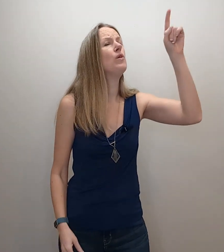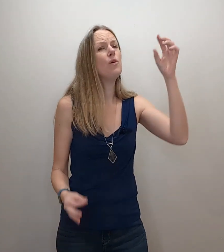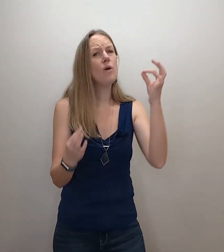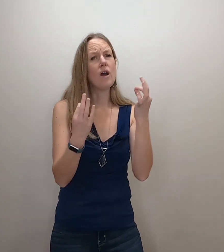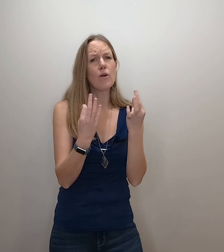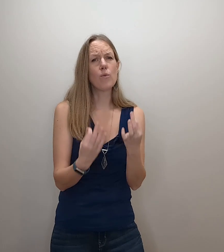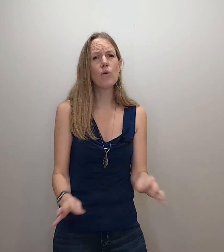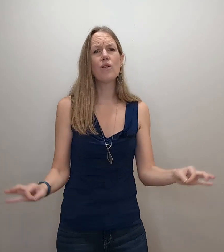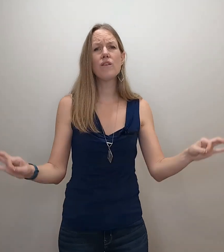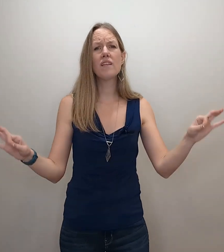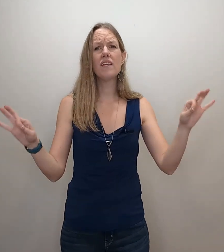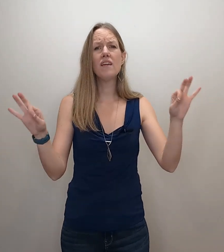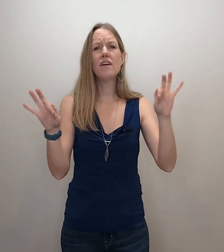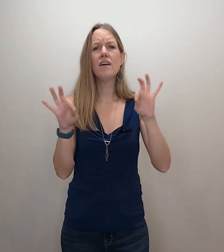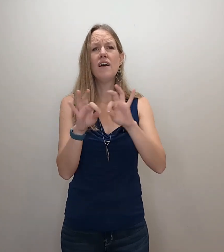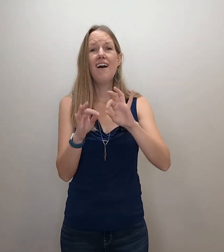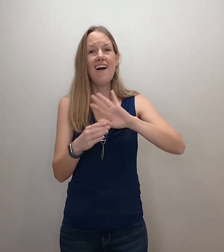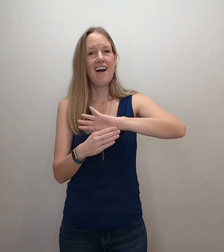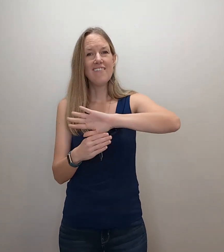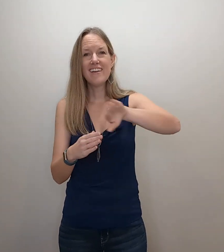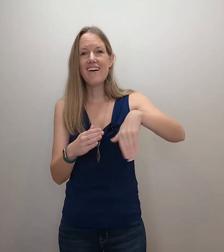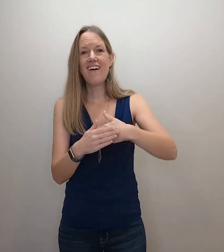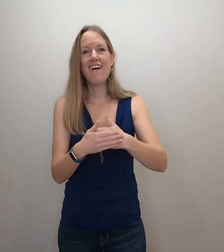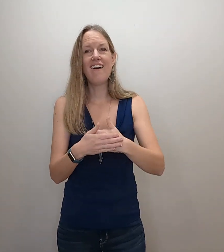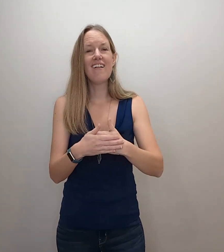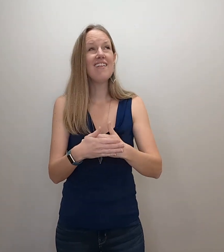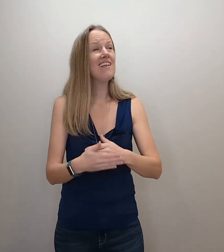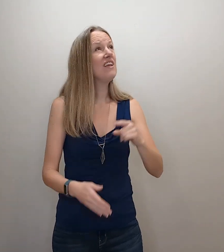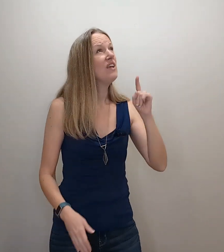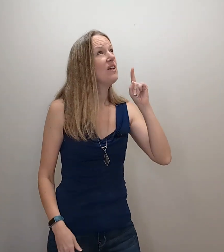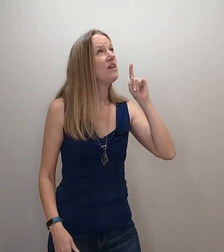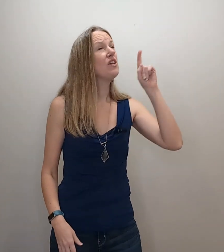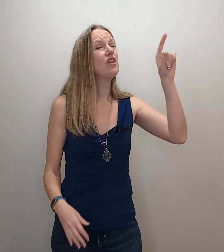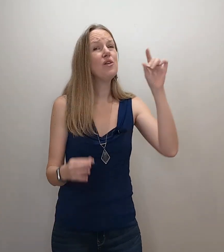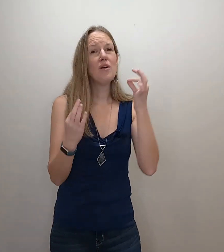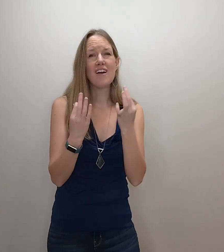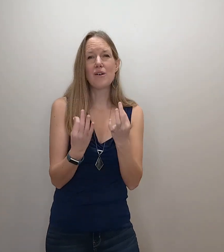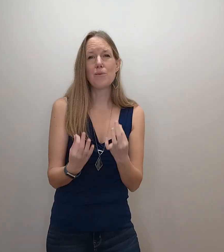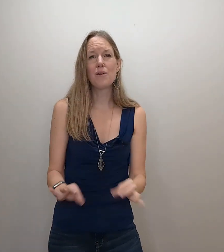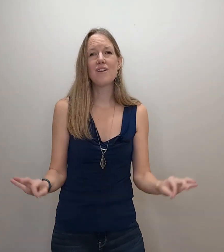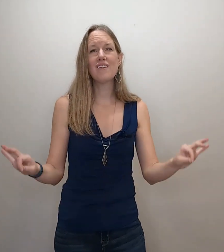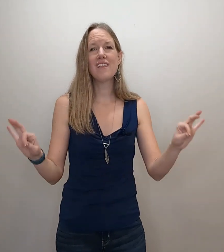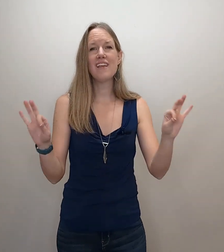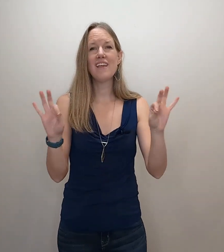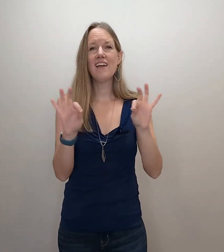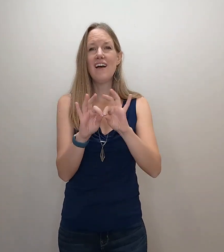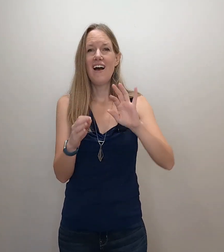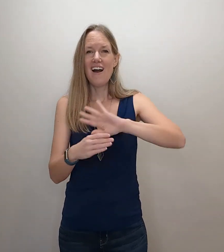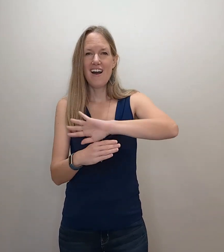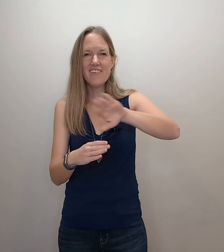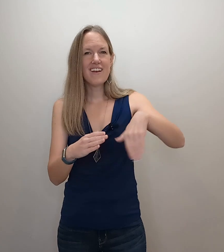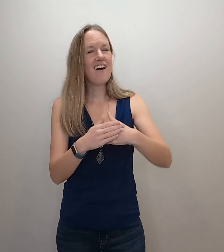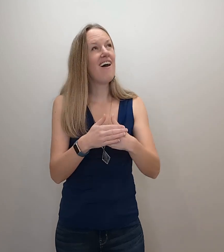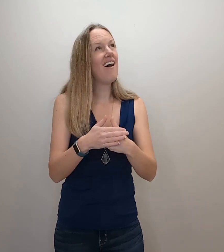you are worthy of it all. You are worthy of it